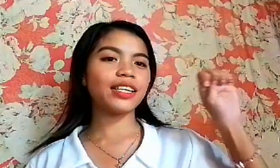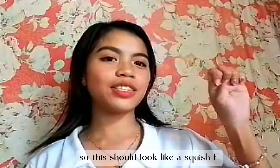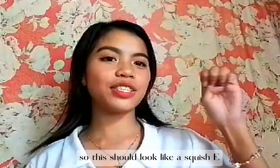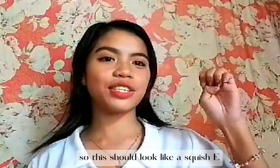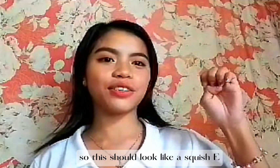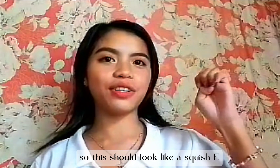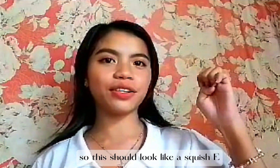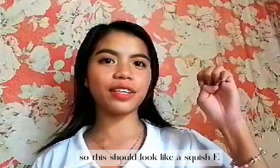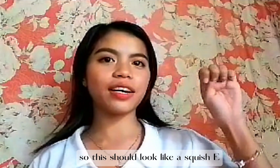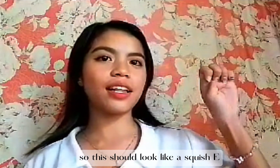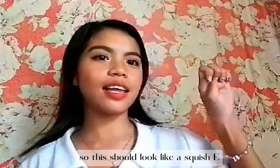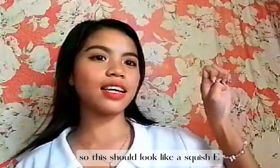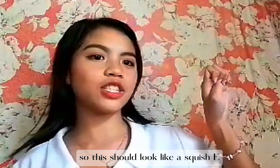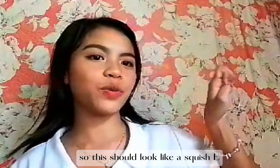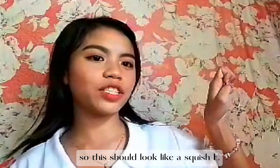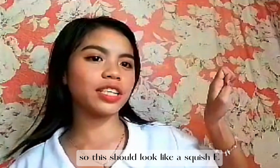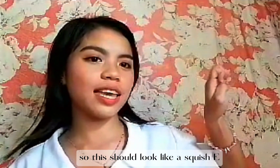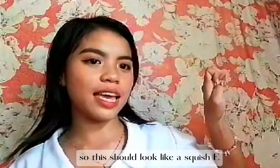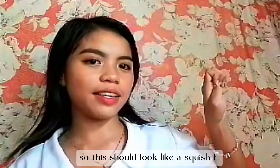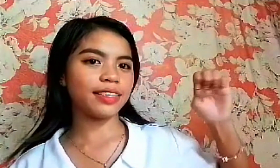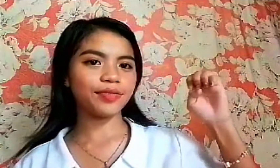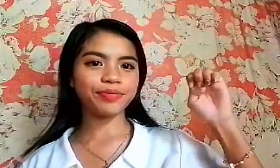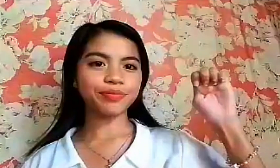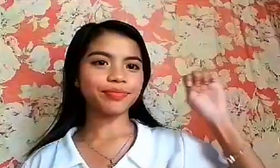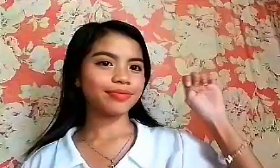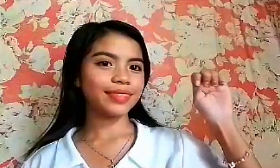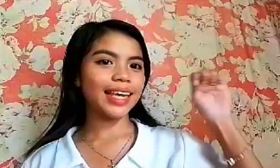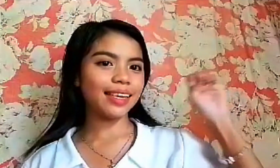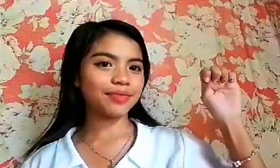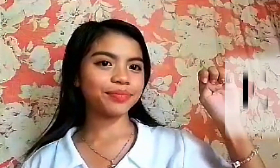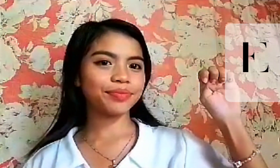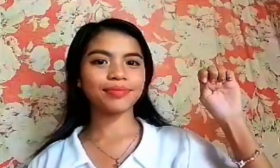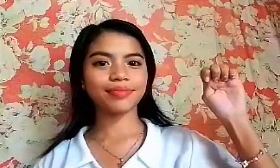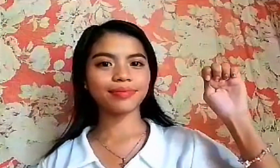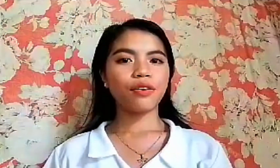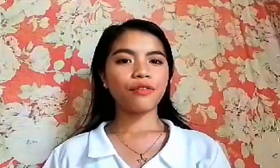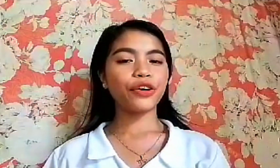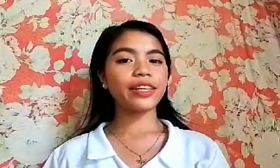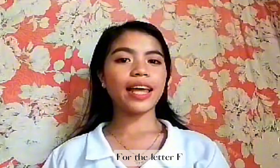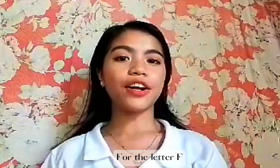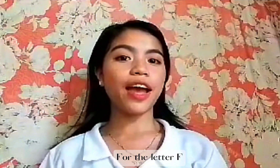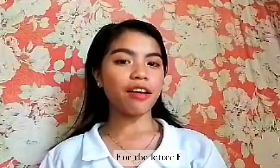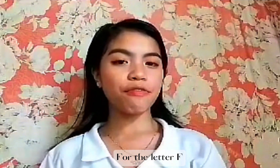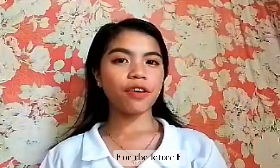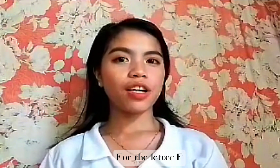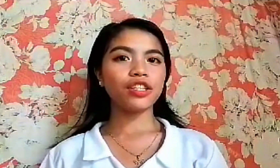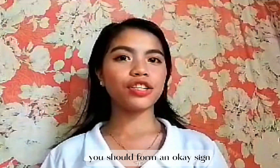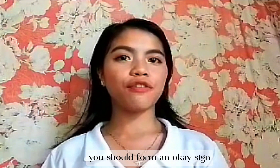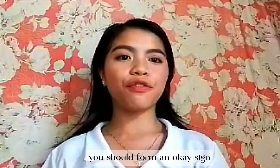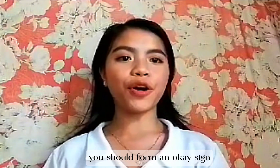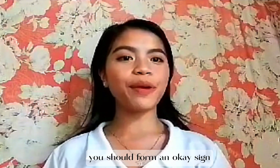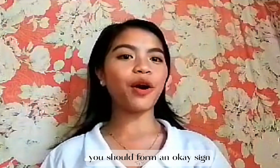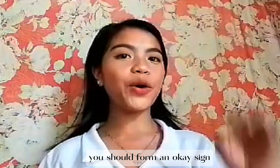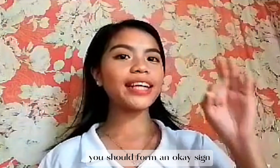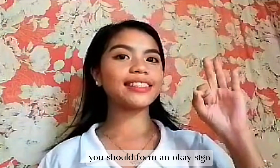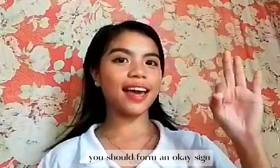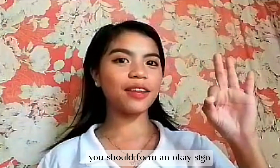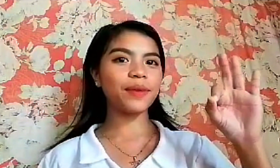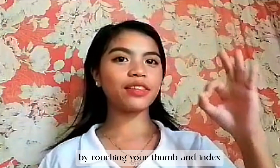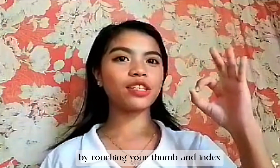this should look like a squished E. E. For the letter F, you should form an OK sign by